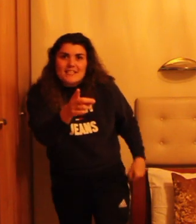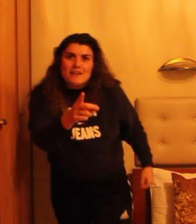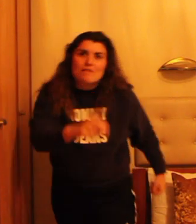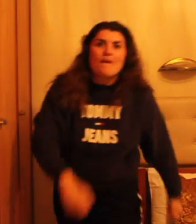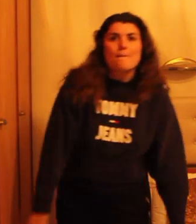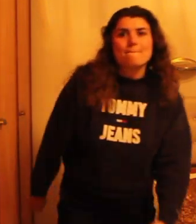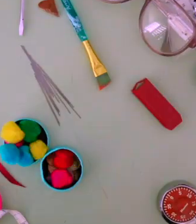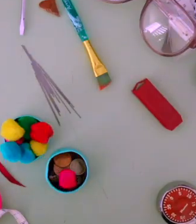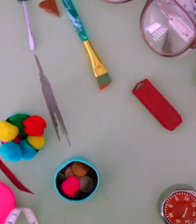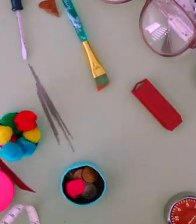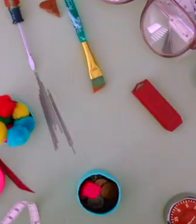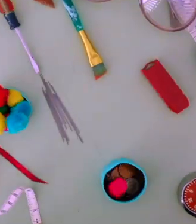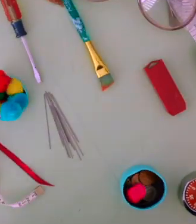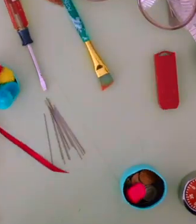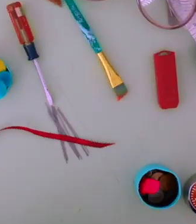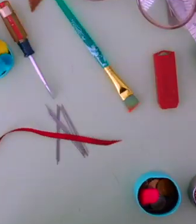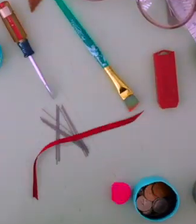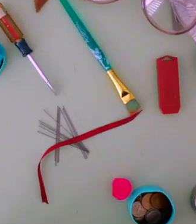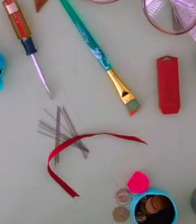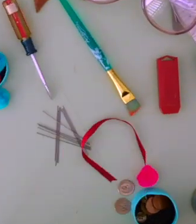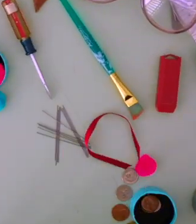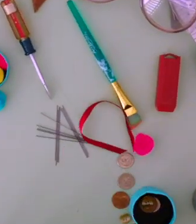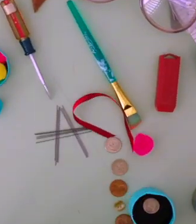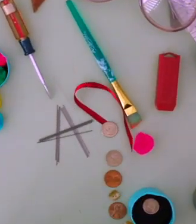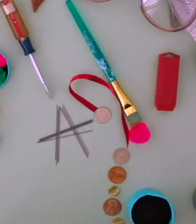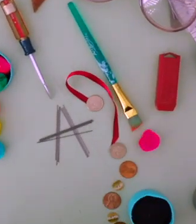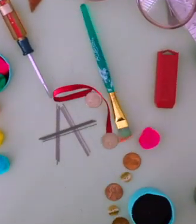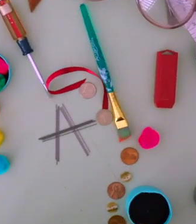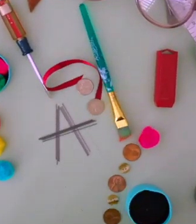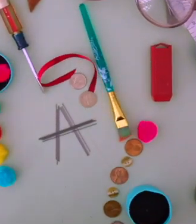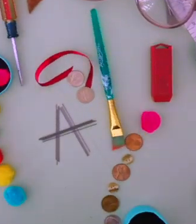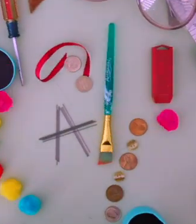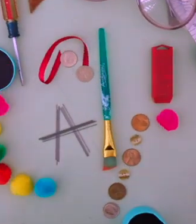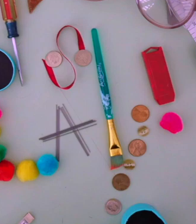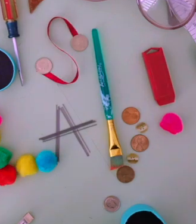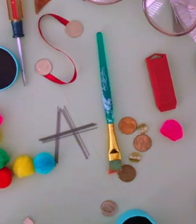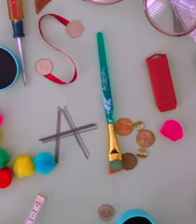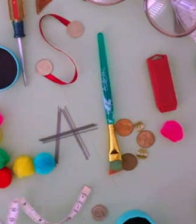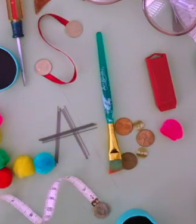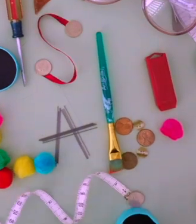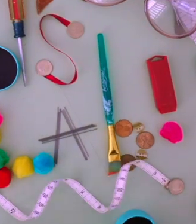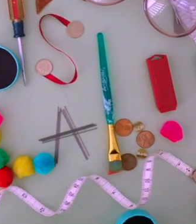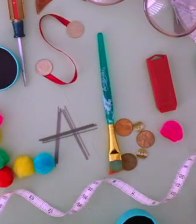creative. Kids Lab!